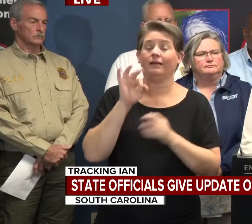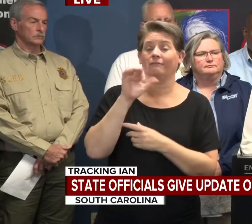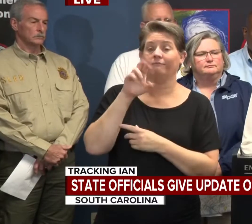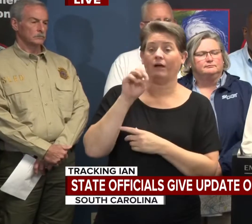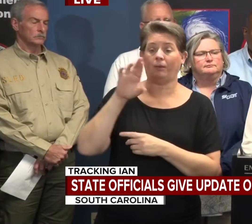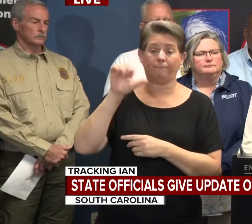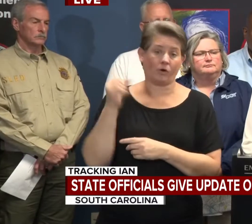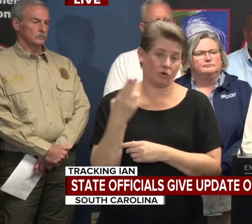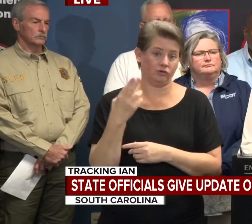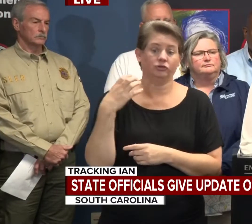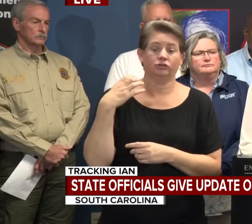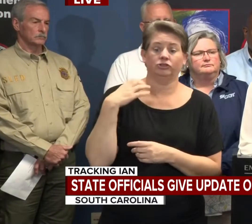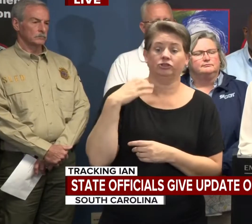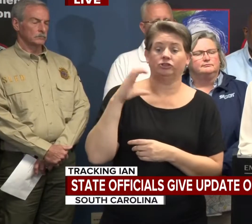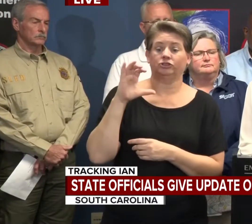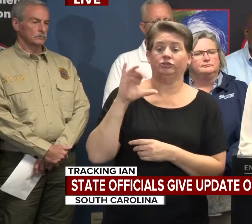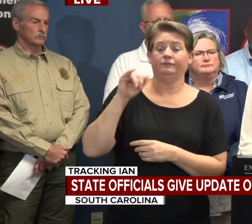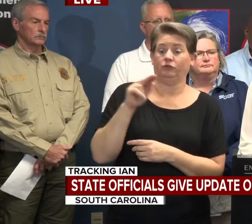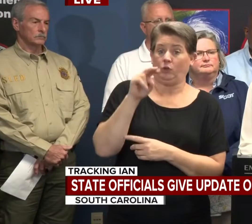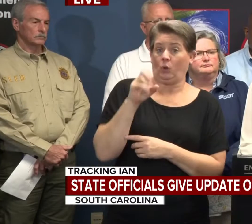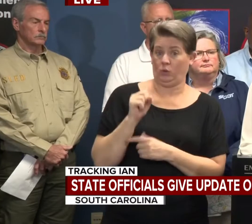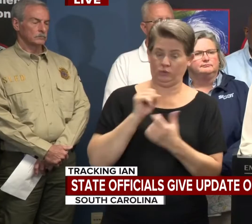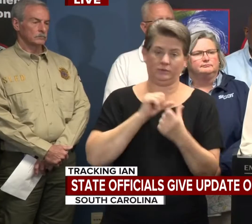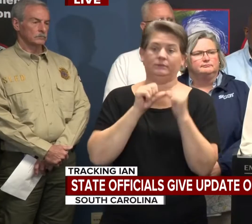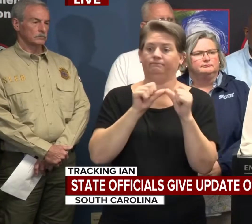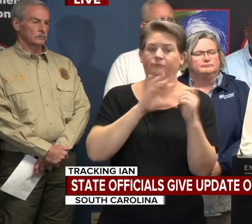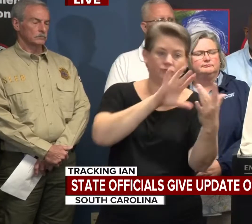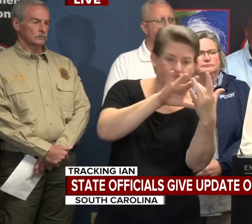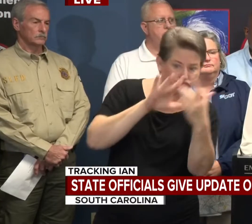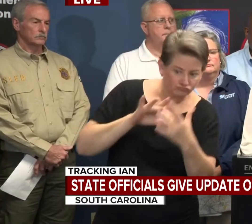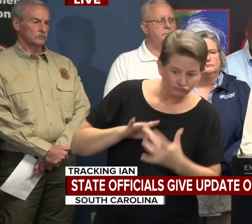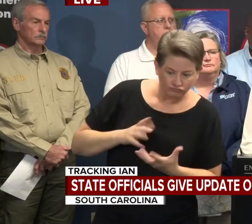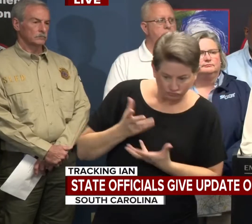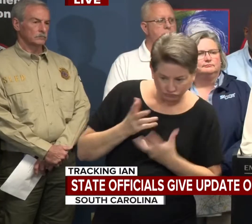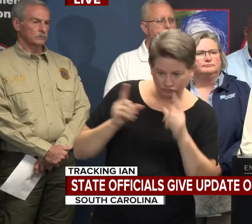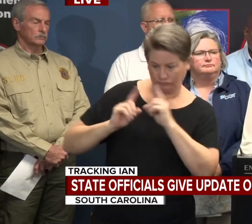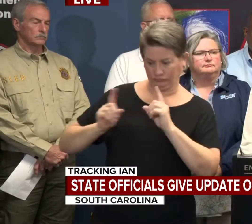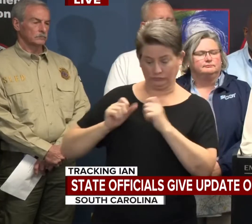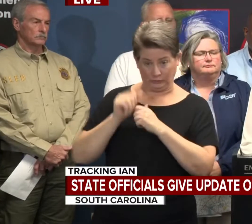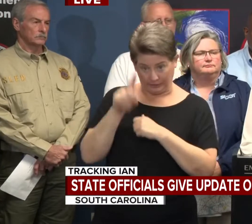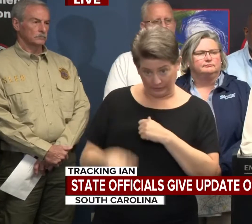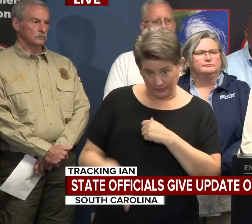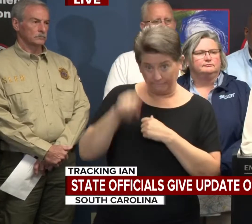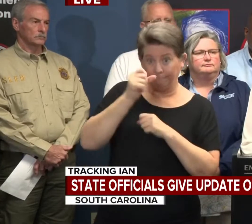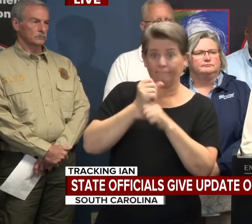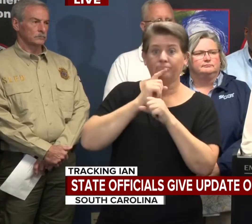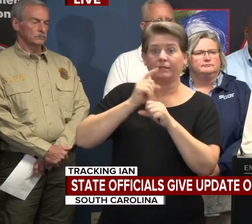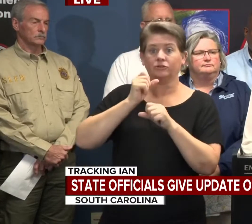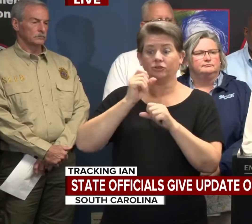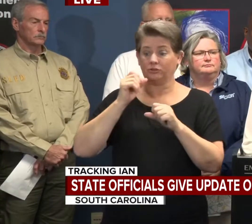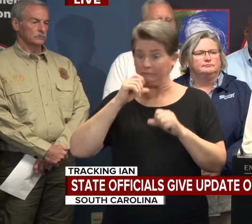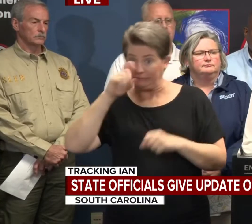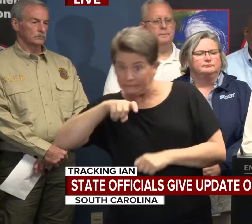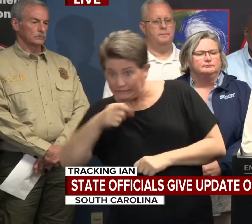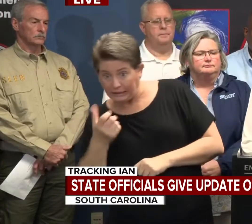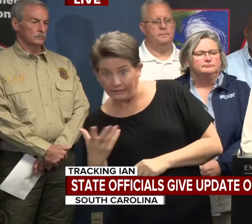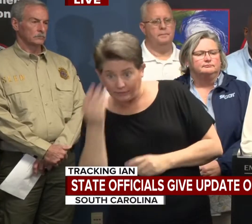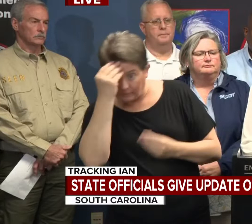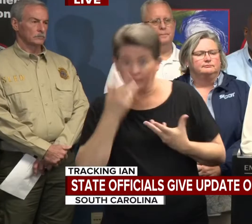Jonathan Jones, continues to make contact with the fire chiefs along the coast to make sure that they do not have any unmet